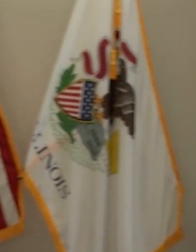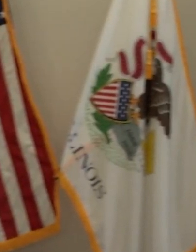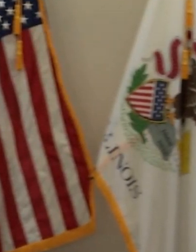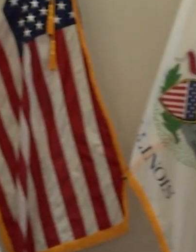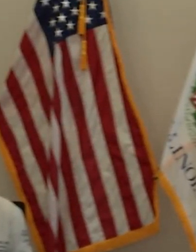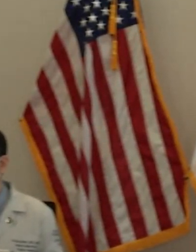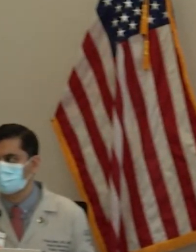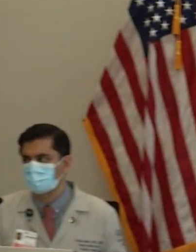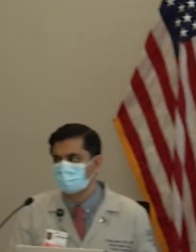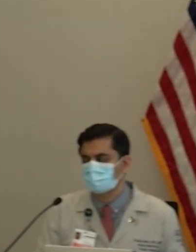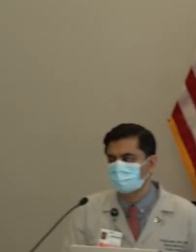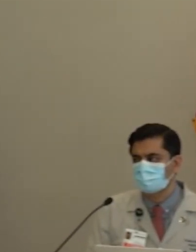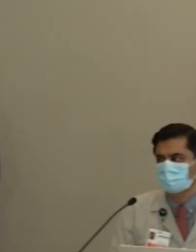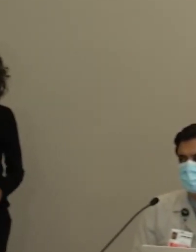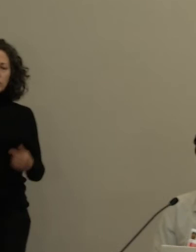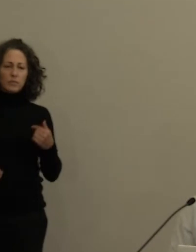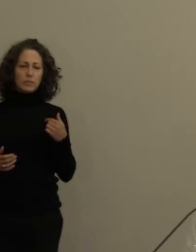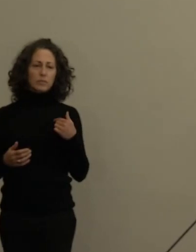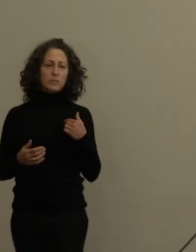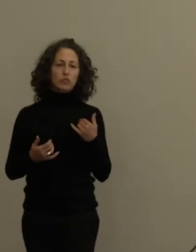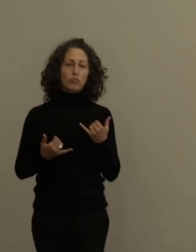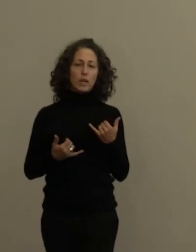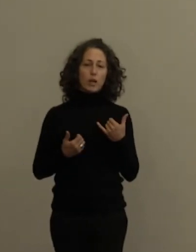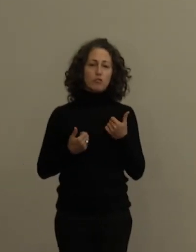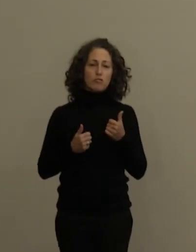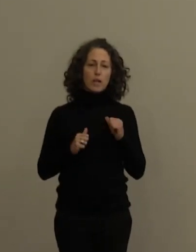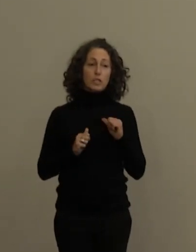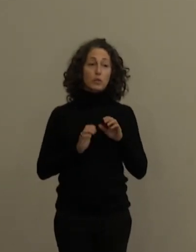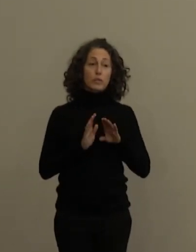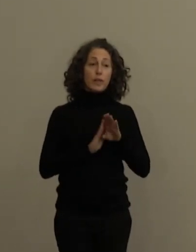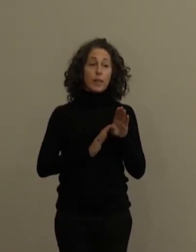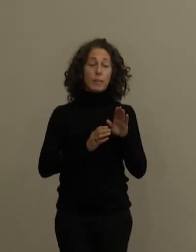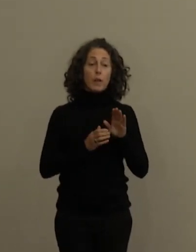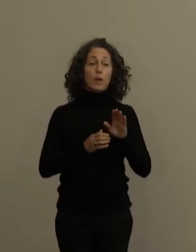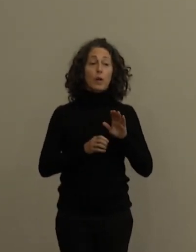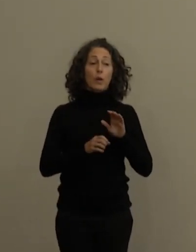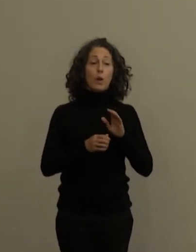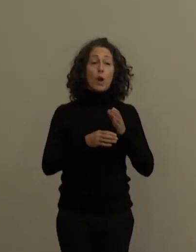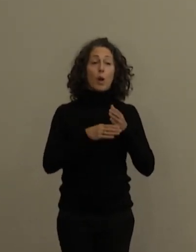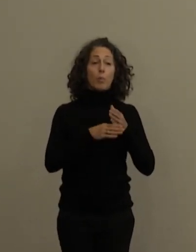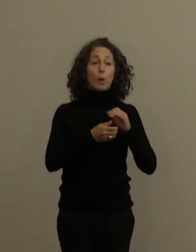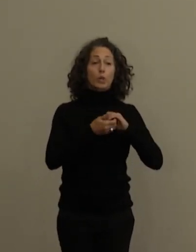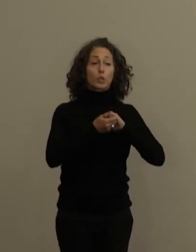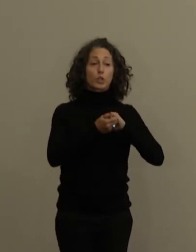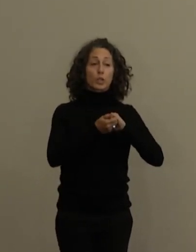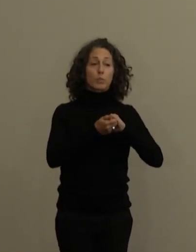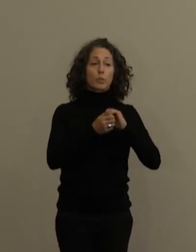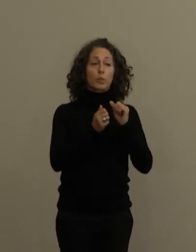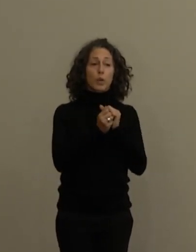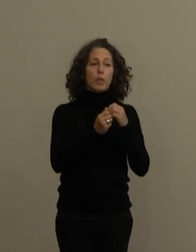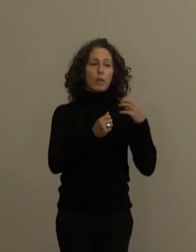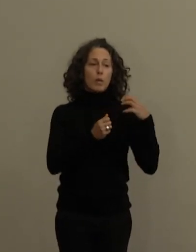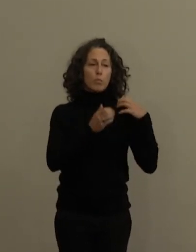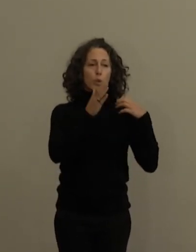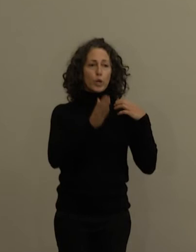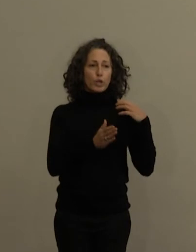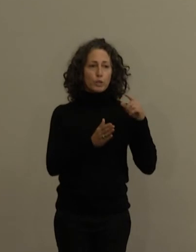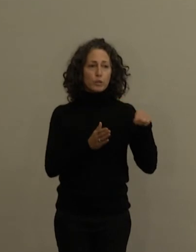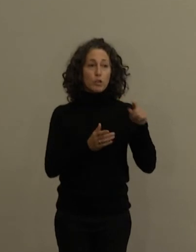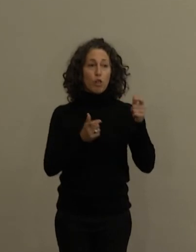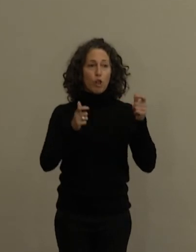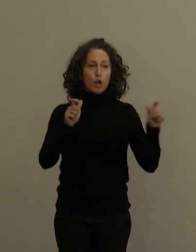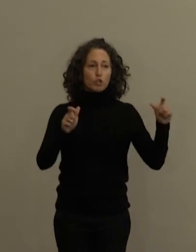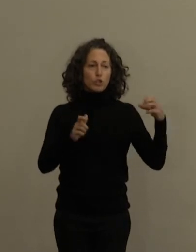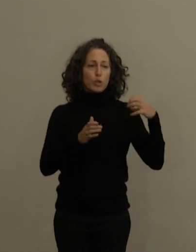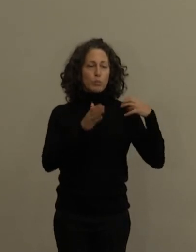We are also trying to develop partnerships with especially large employers in order to, especially large